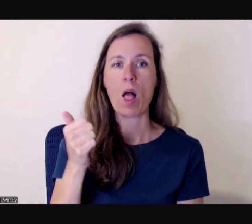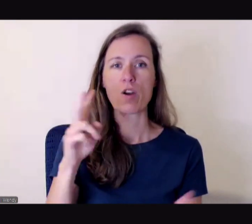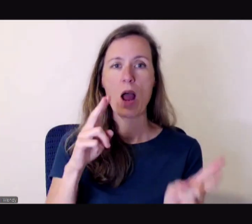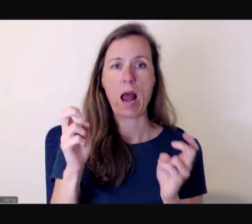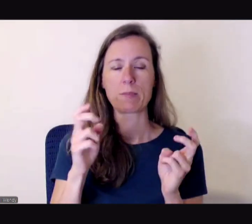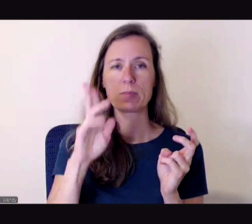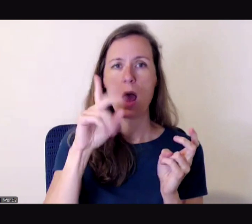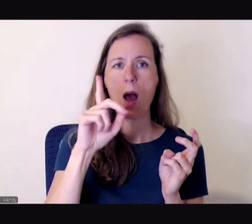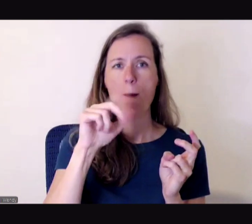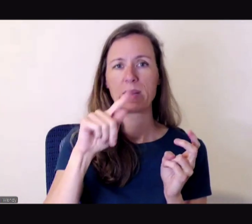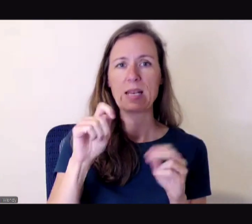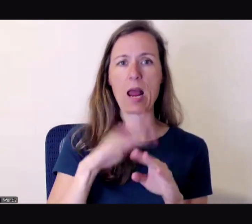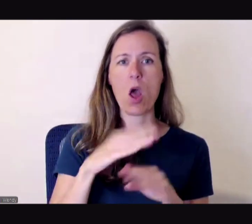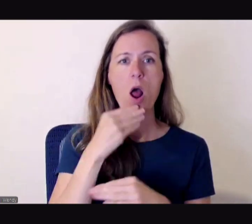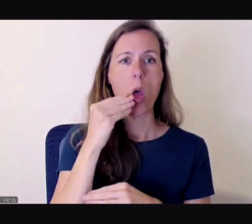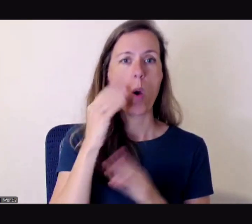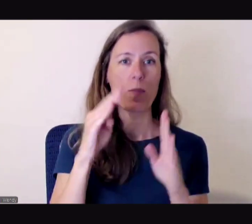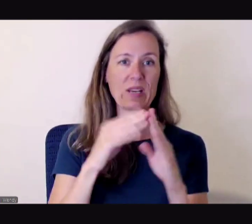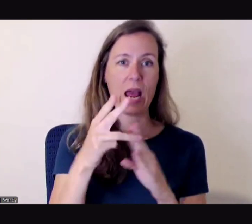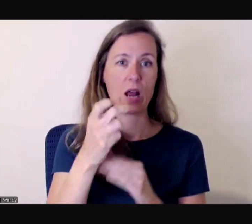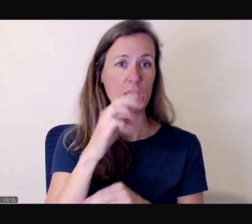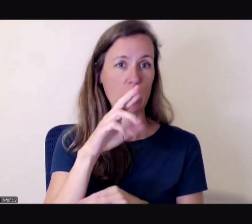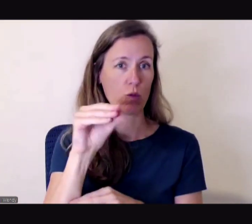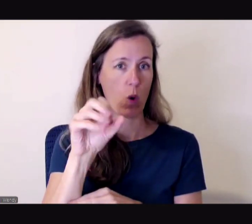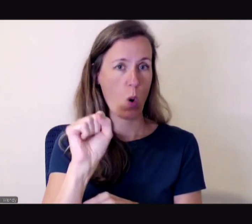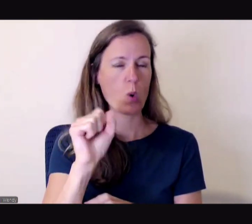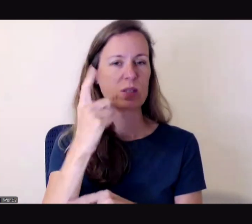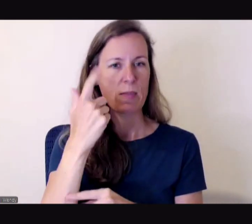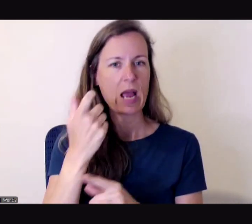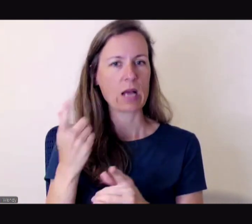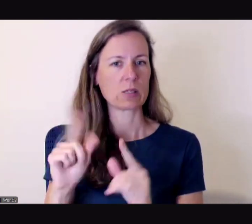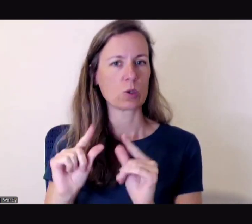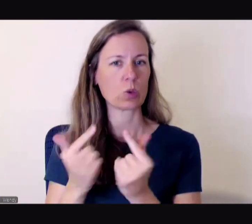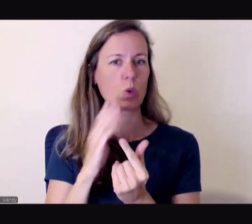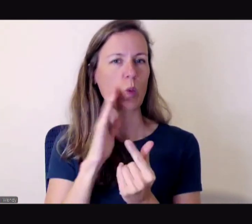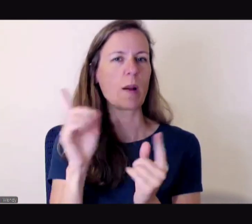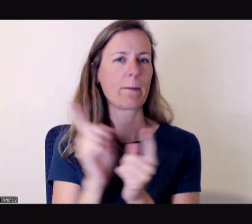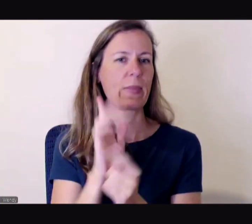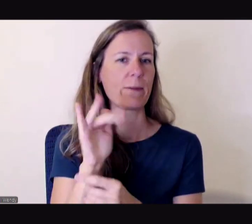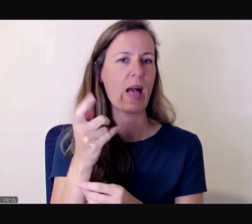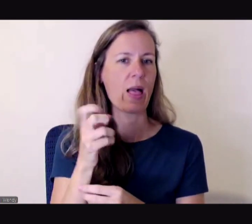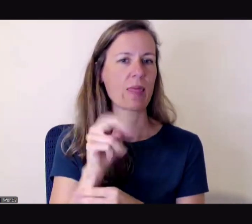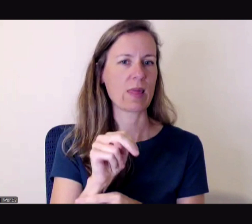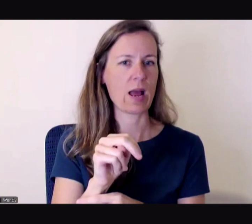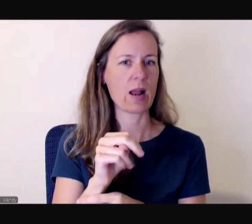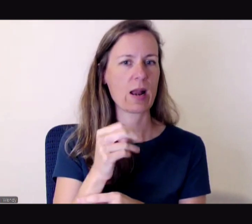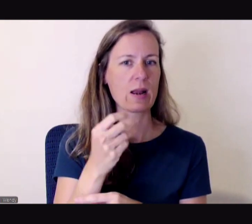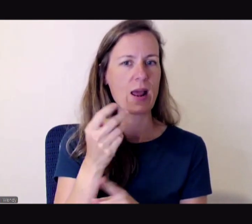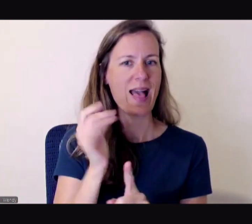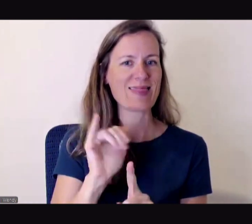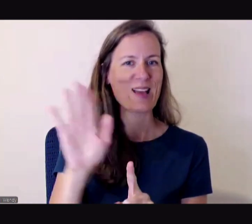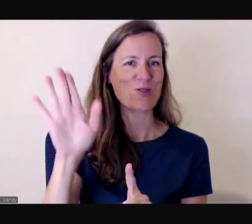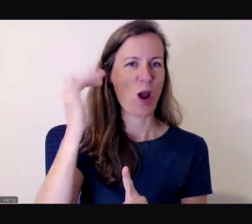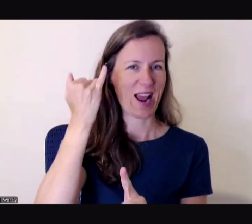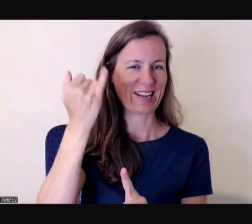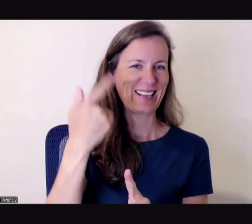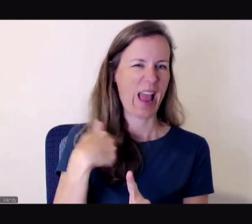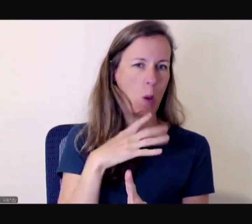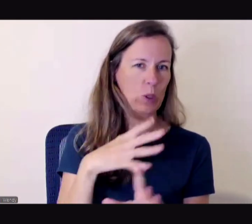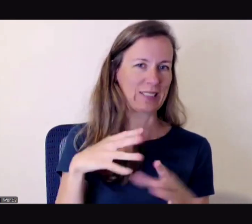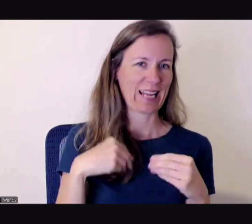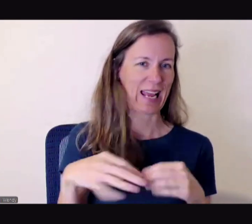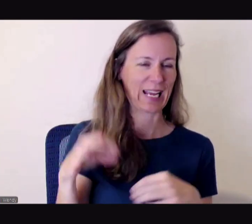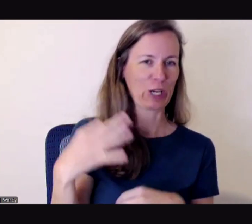have met by then. Correct. I know that was your idea, but I'm going to take credit for it. So that is on the May work session agenda. Any